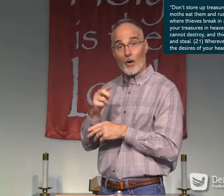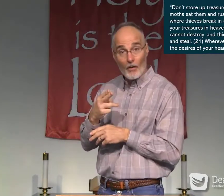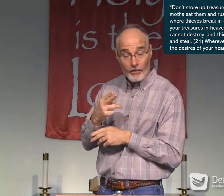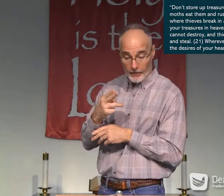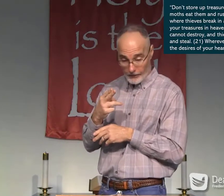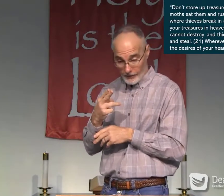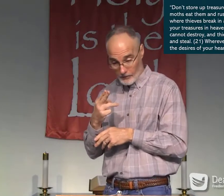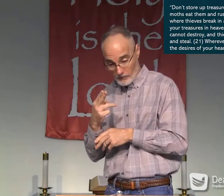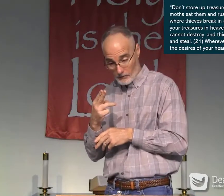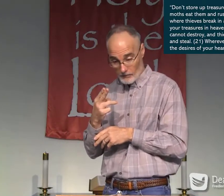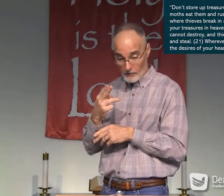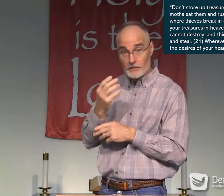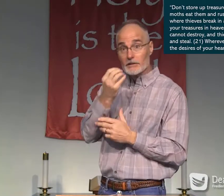where moths eat them,